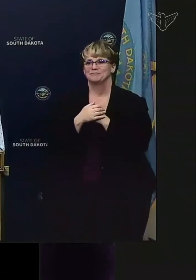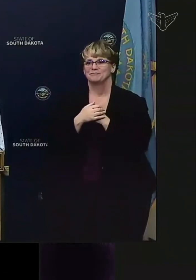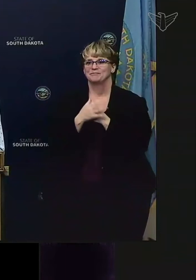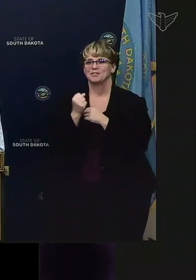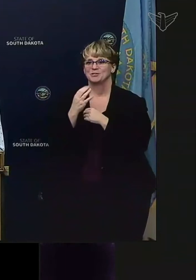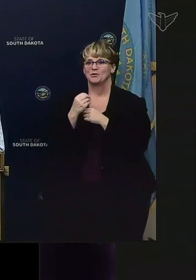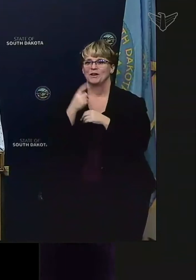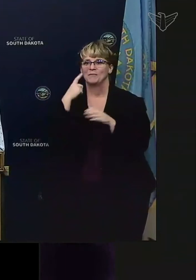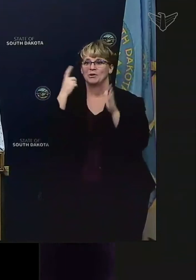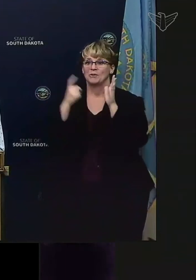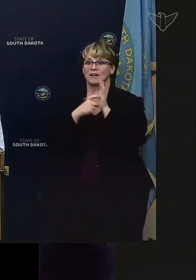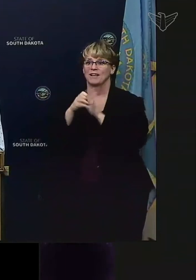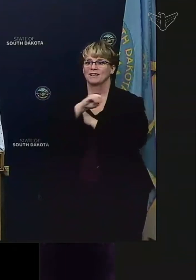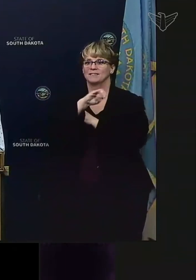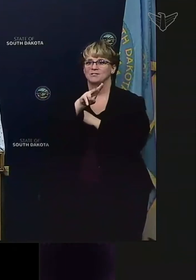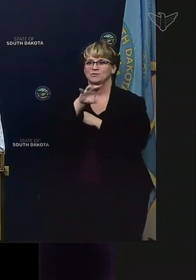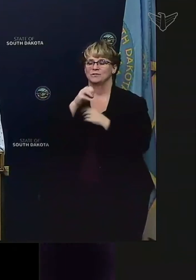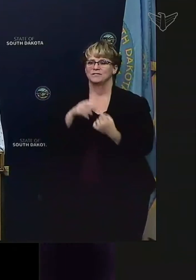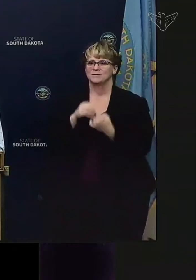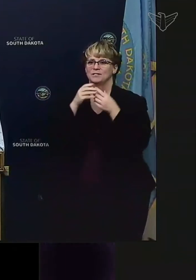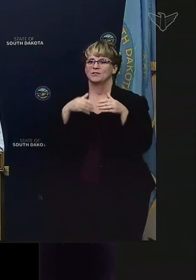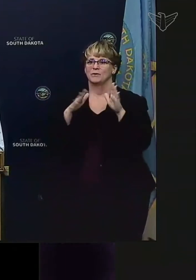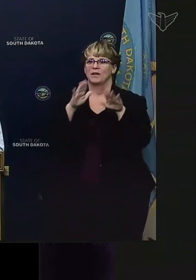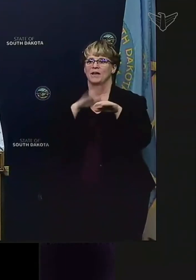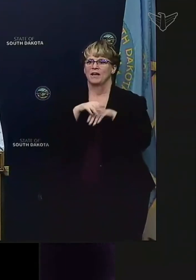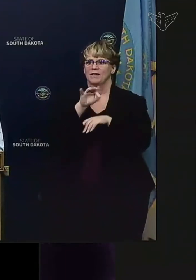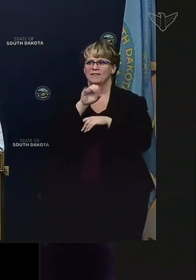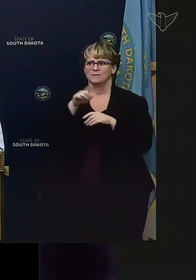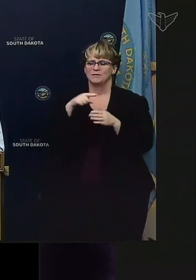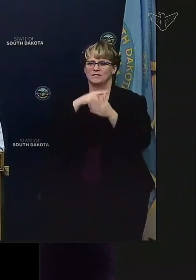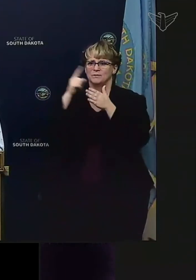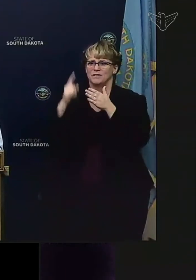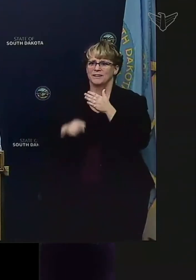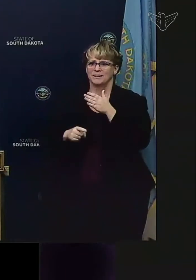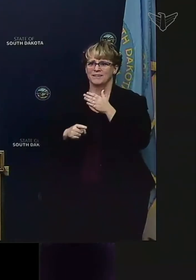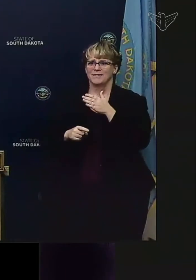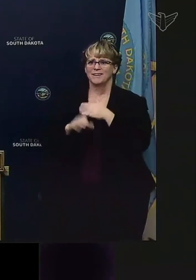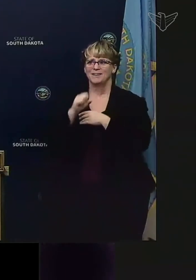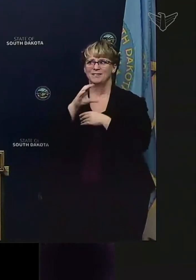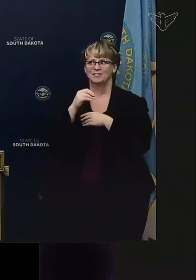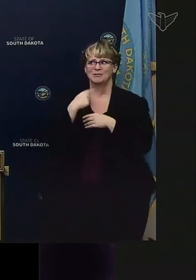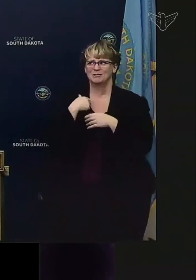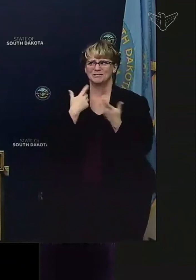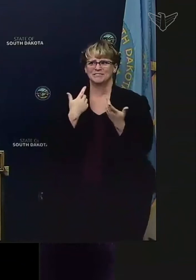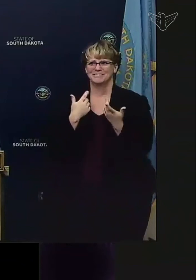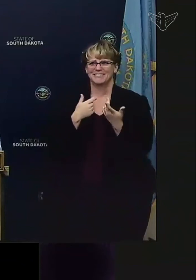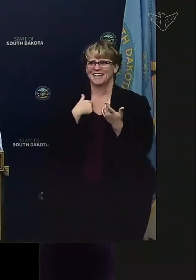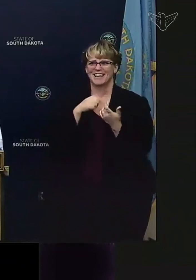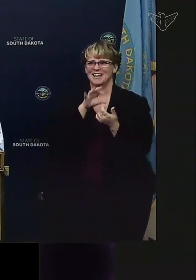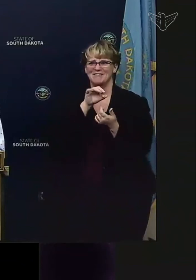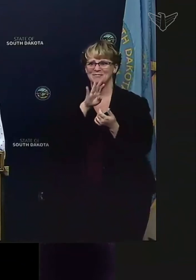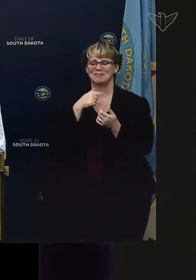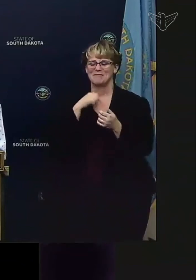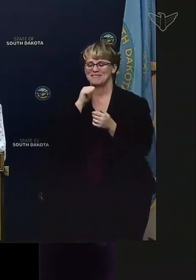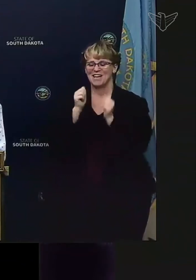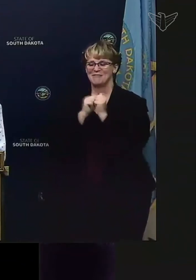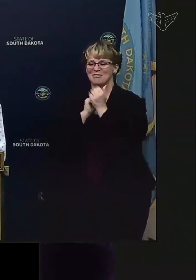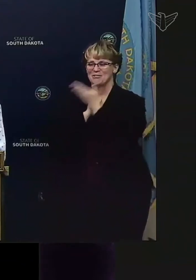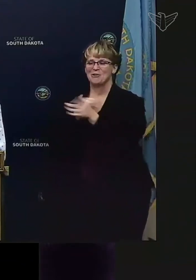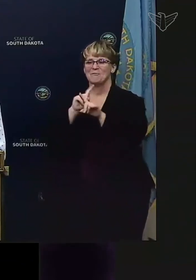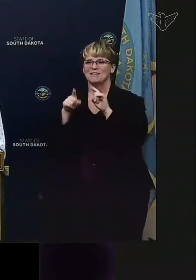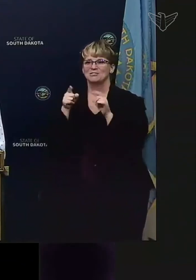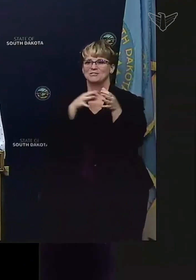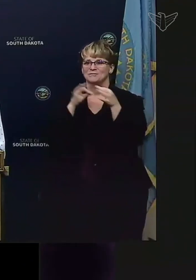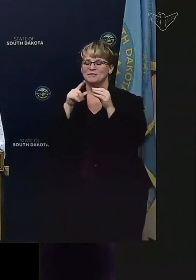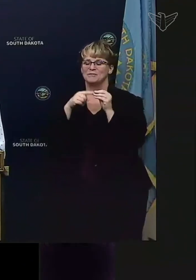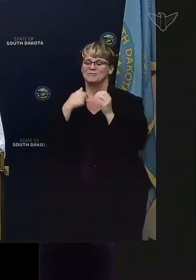So I'm going to recognize her in a special way on Facebook this weekend. So she'll have to tune in. She's not going to be with me, but I'm going to talk about her a little